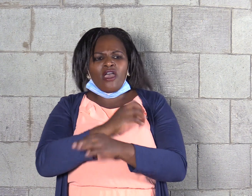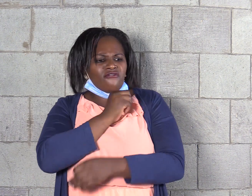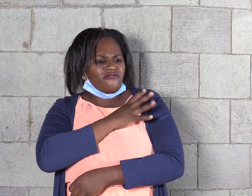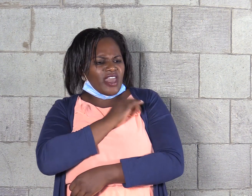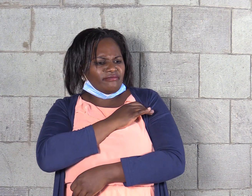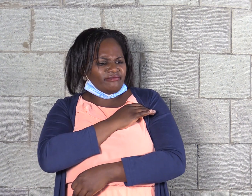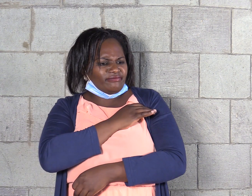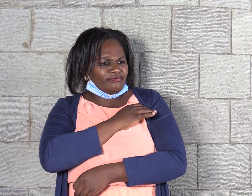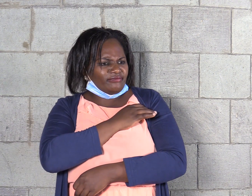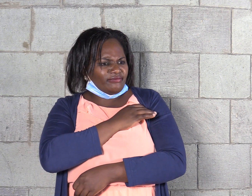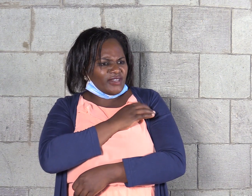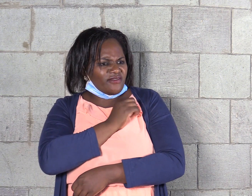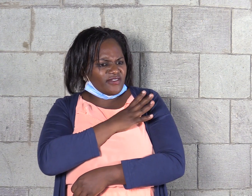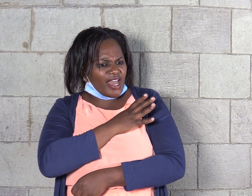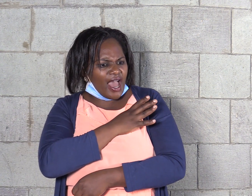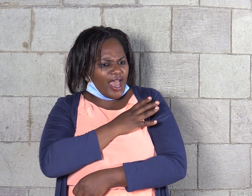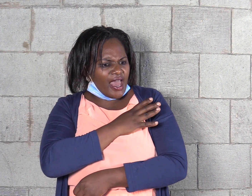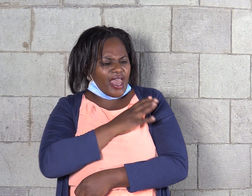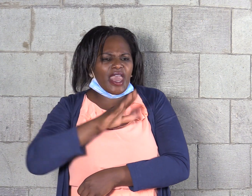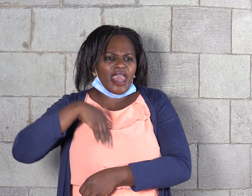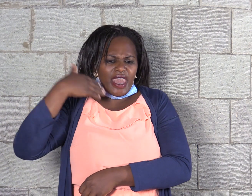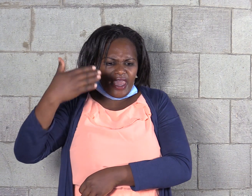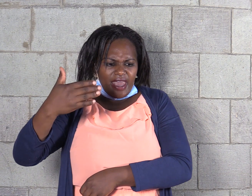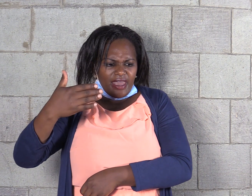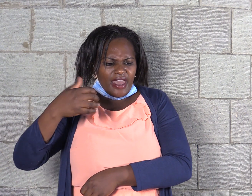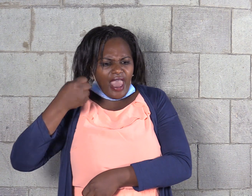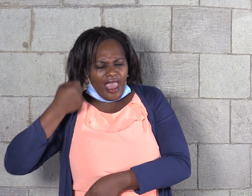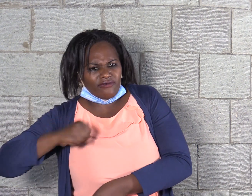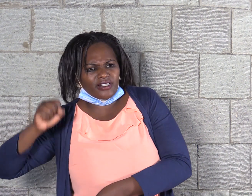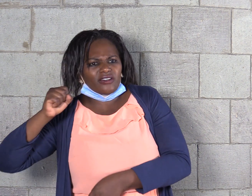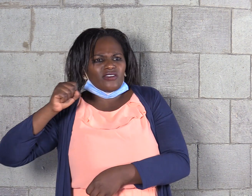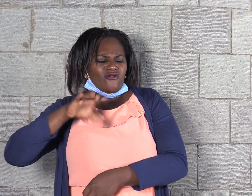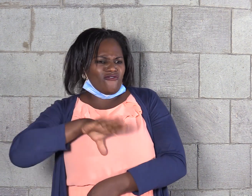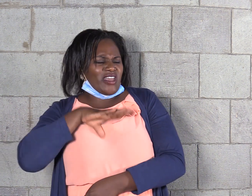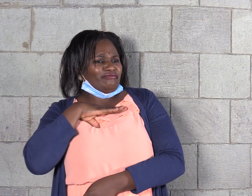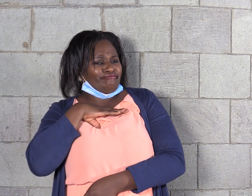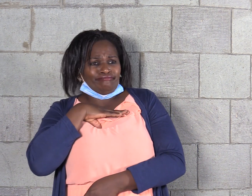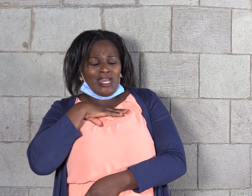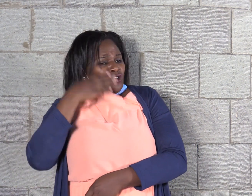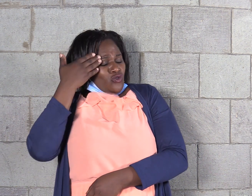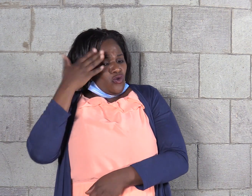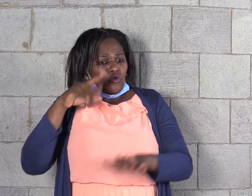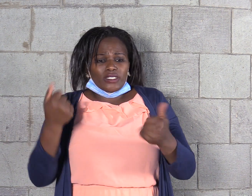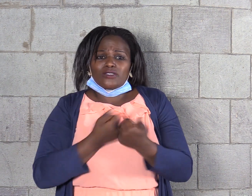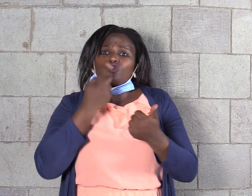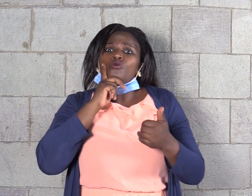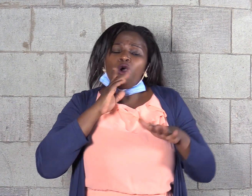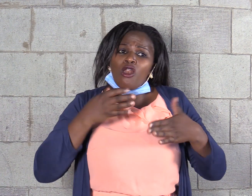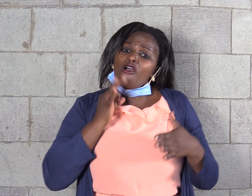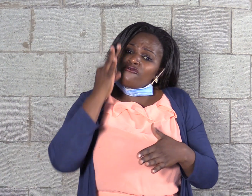people fearing you wake up every day, you feel like you don't know what will happen tomorrow. You don't know what will